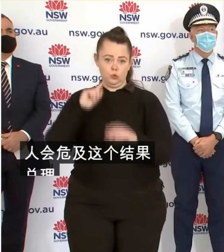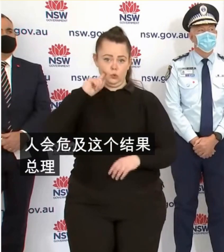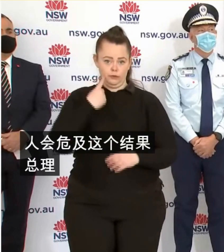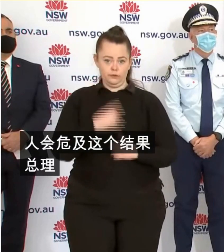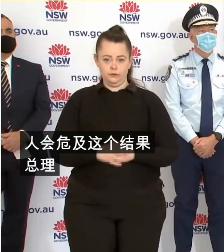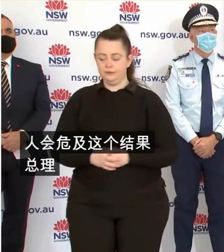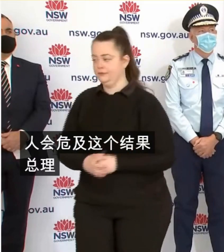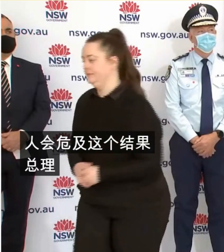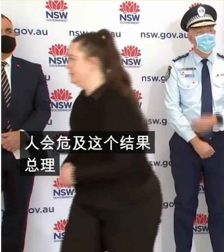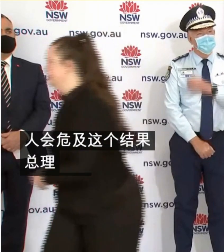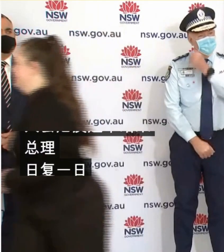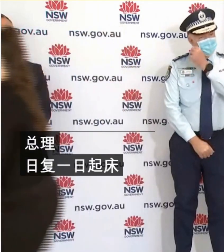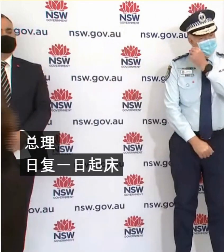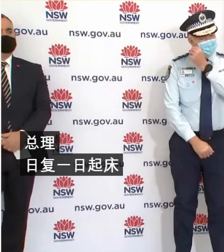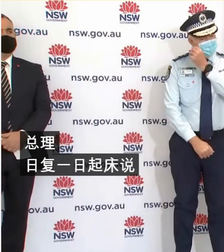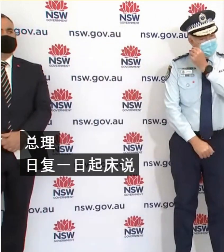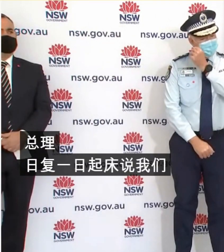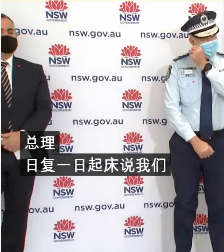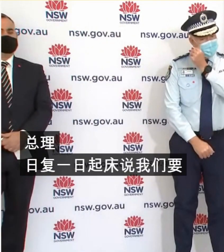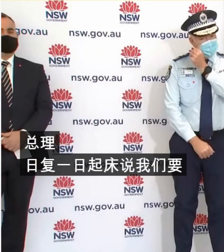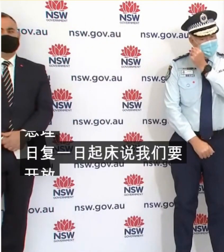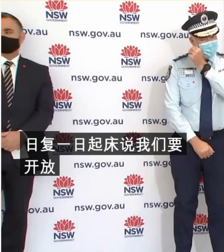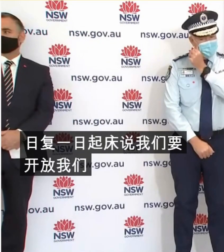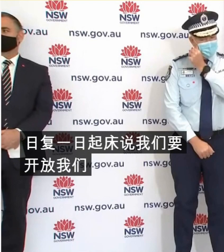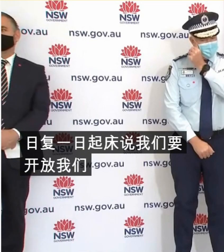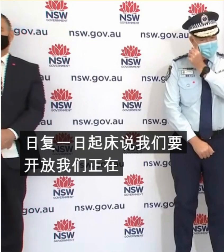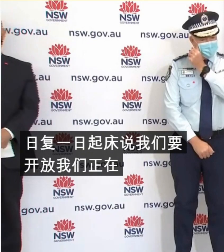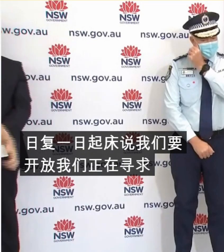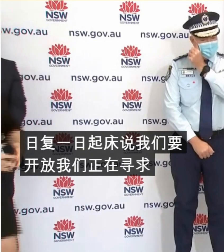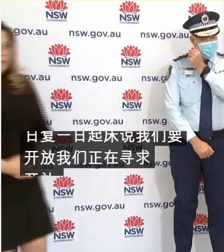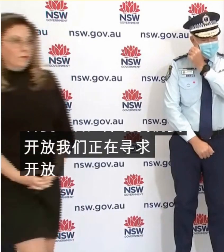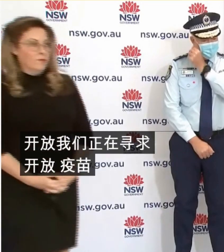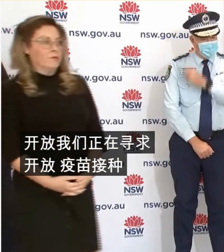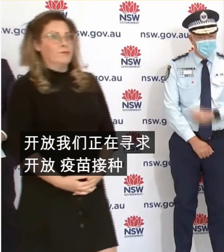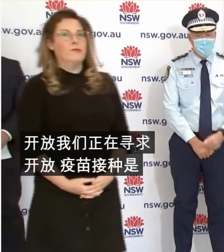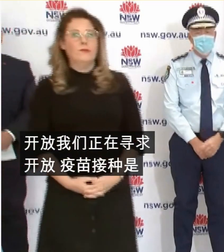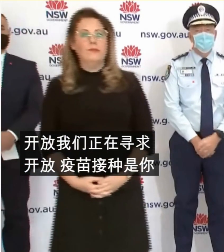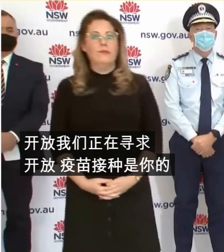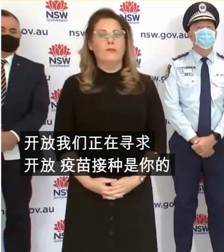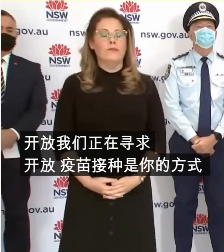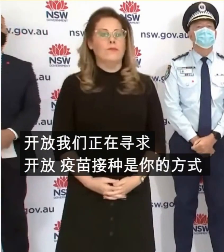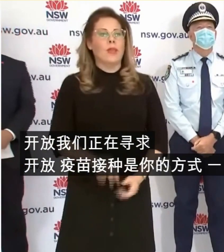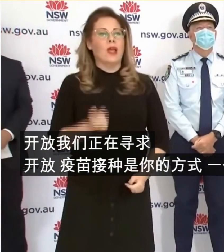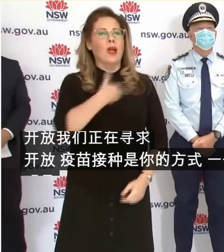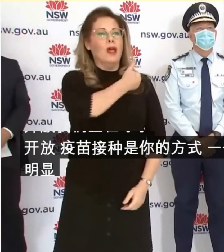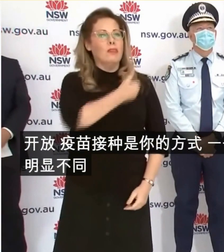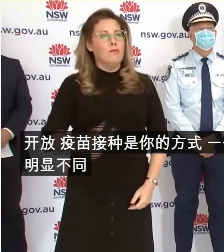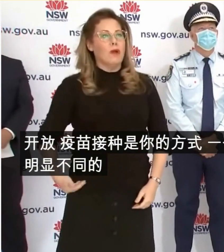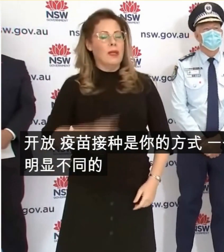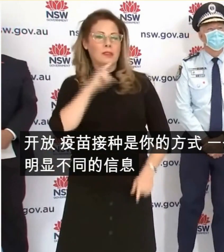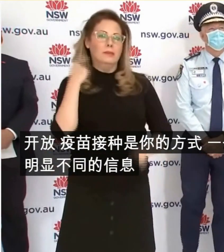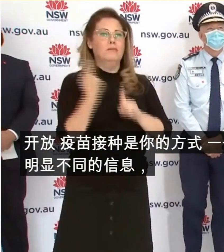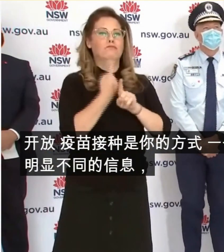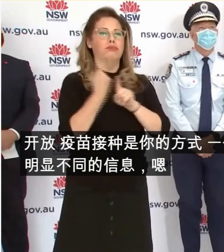it been a hindrance that the Premier's been getting up day after day saying we're going to open things up, vaccination is the way? You had